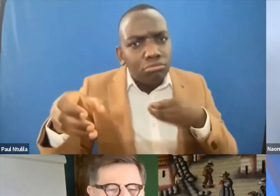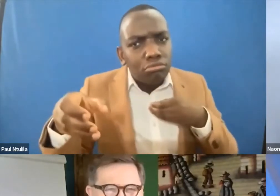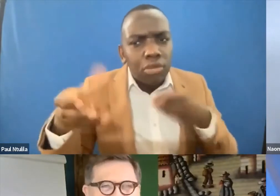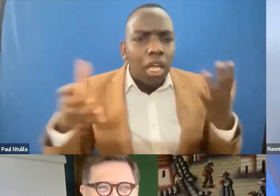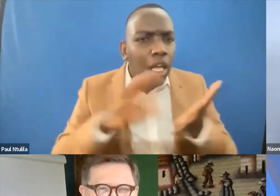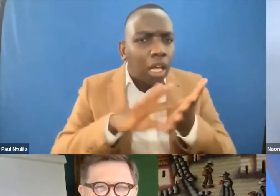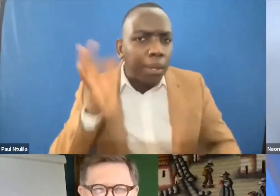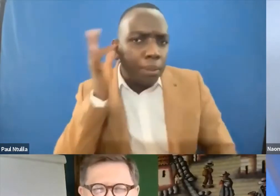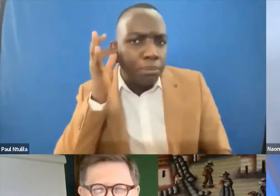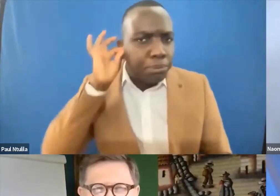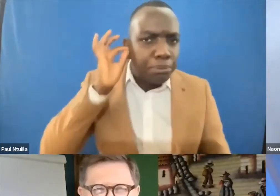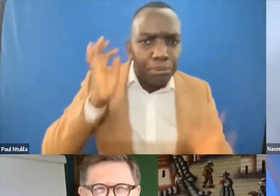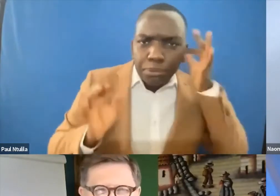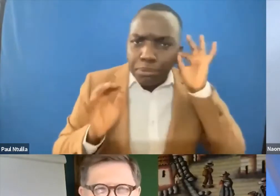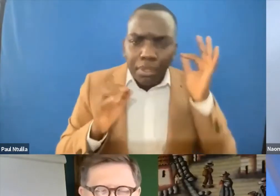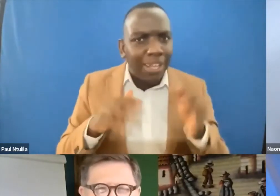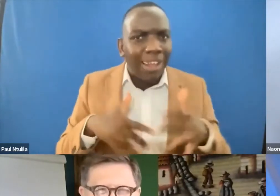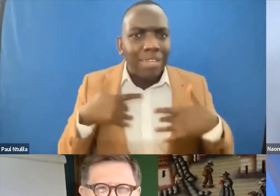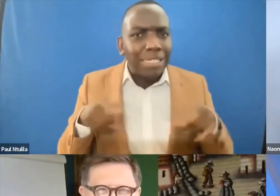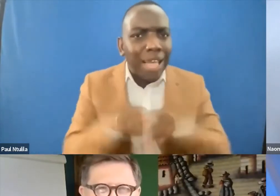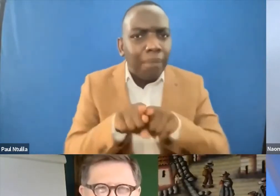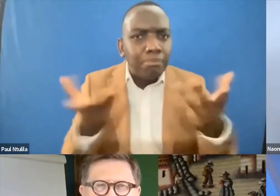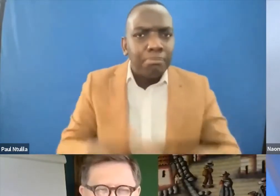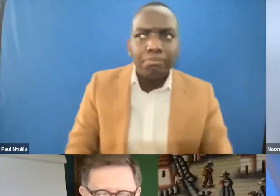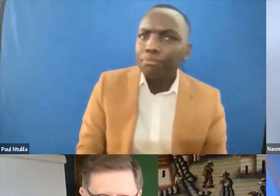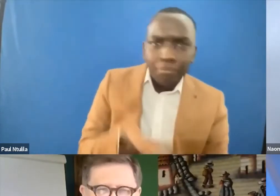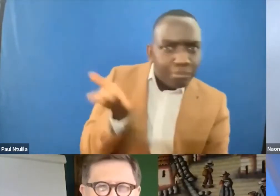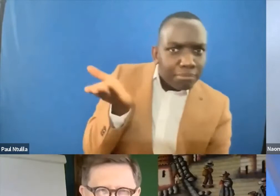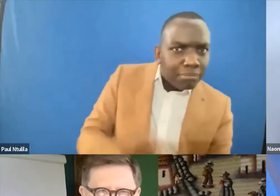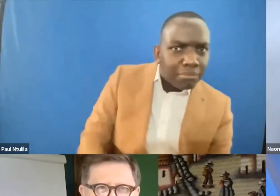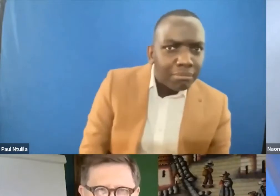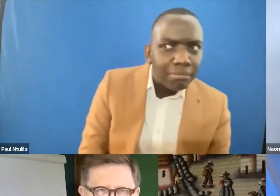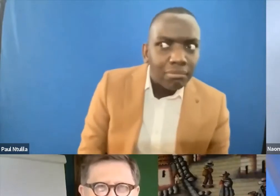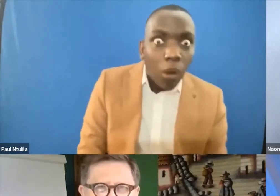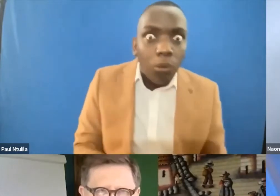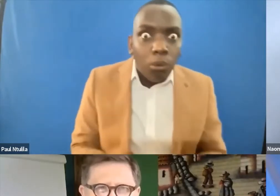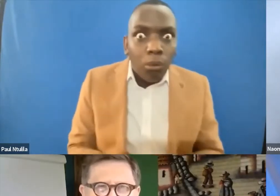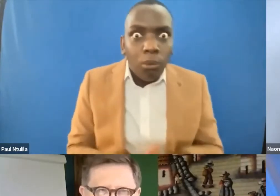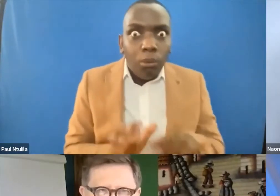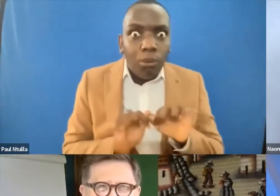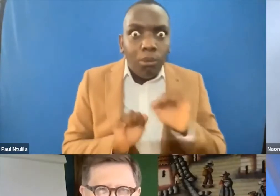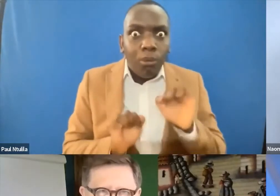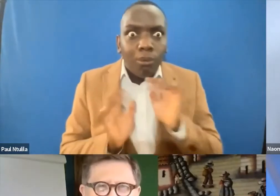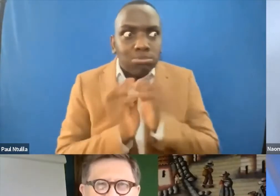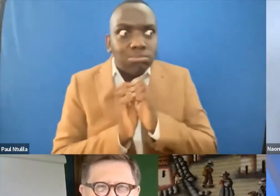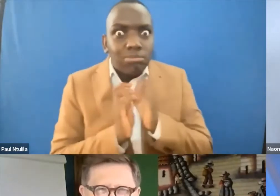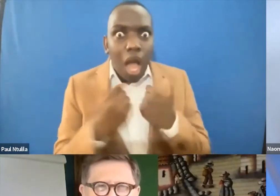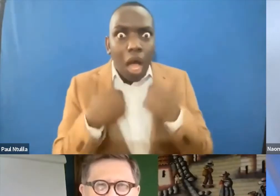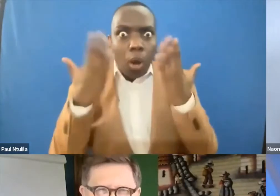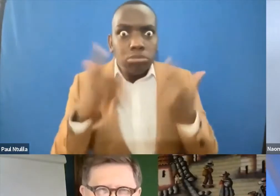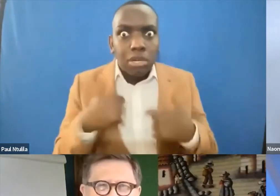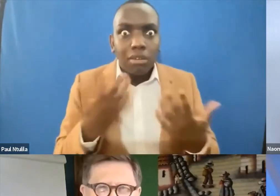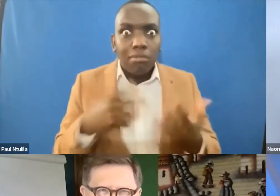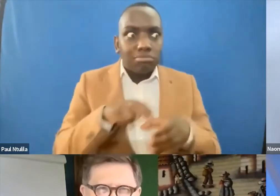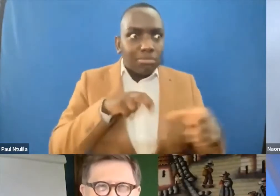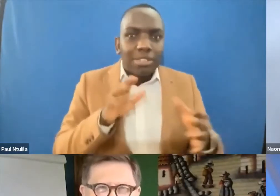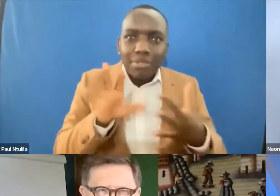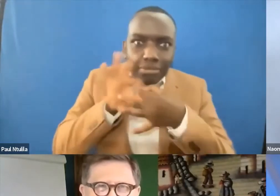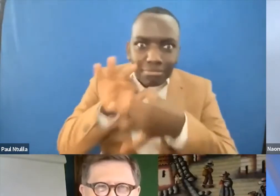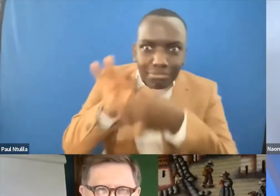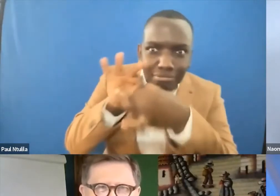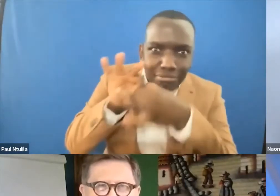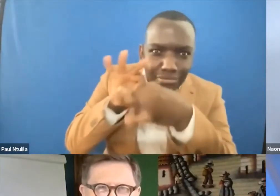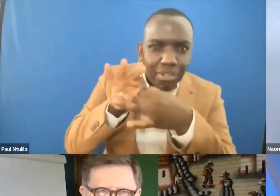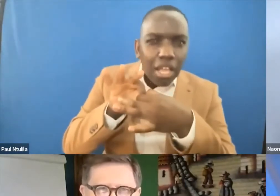need to explain to them that the way they view things is incorrect and their ignorance needs to be challenged. And when I did